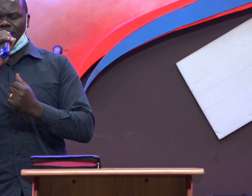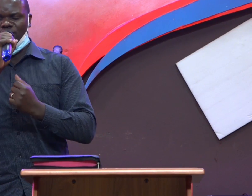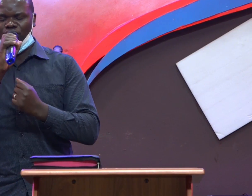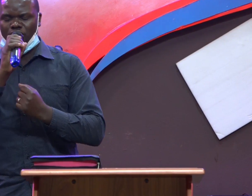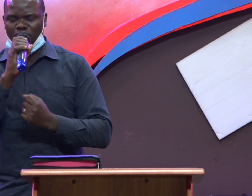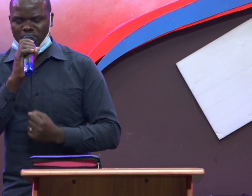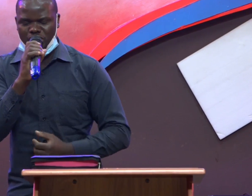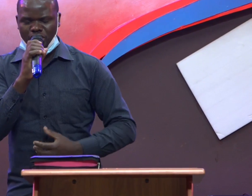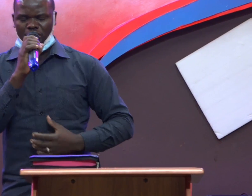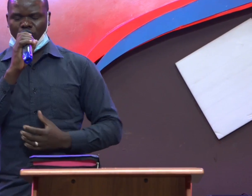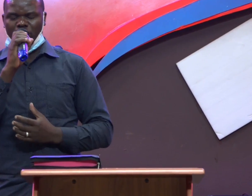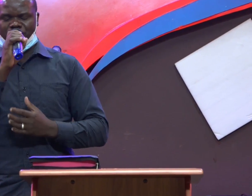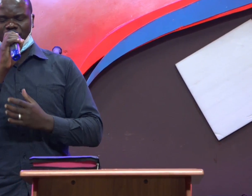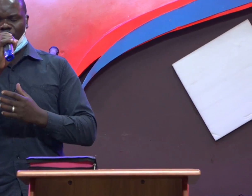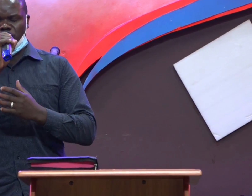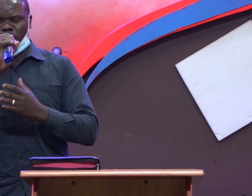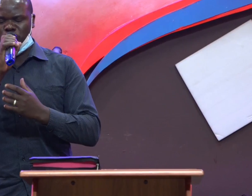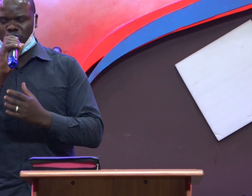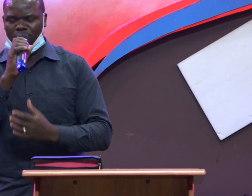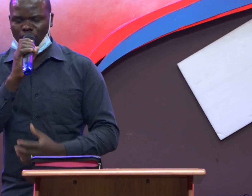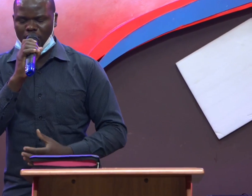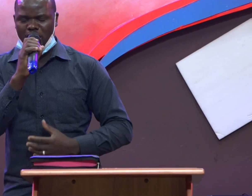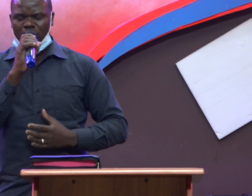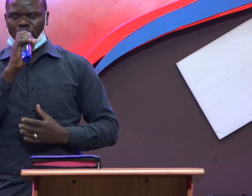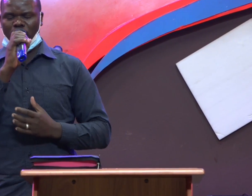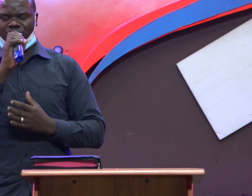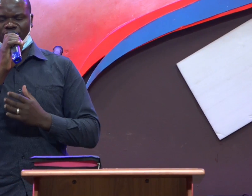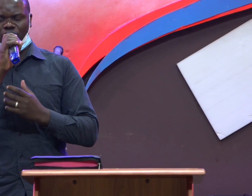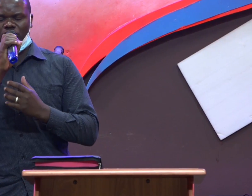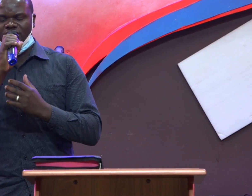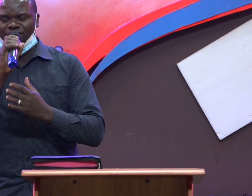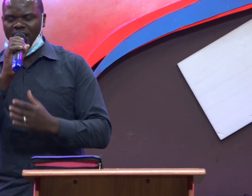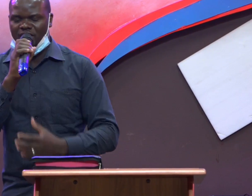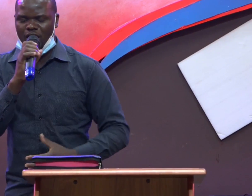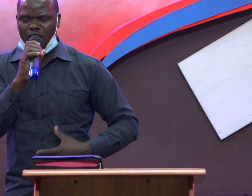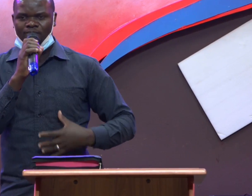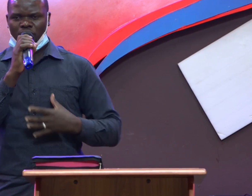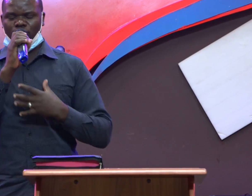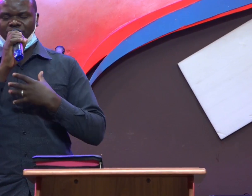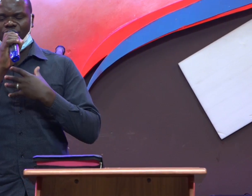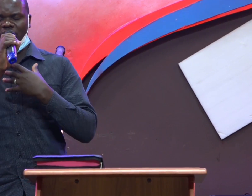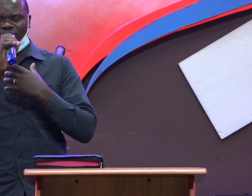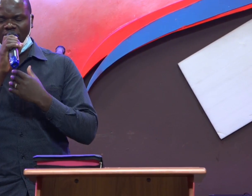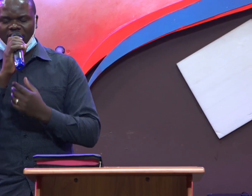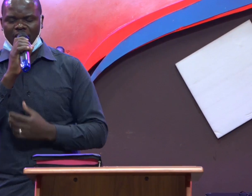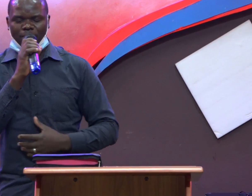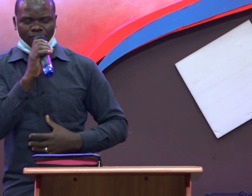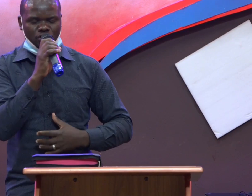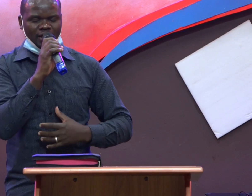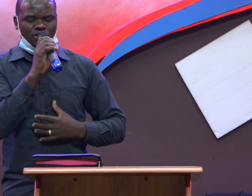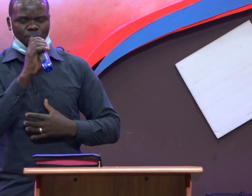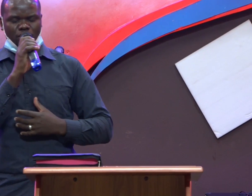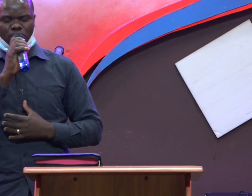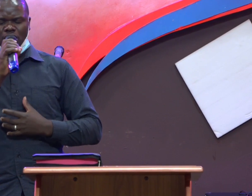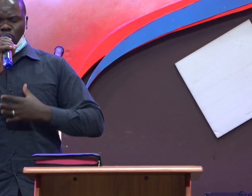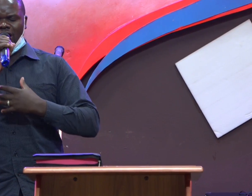we come before your knees, requesting for you, King of glory, requesting for your divine help, requesting for the divine help of the